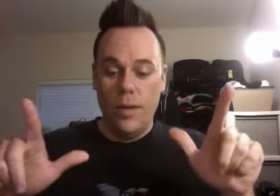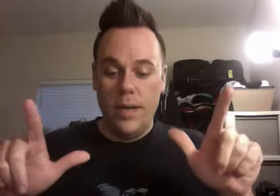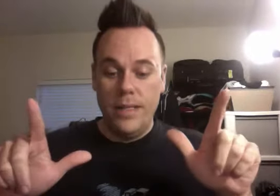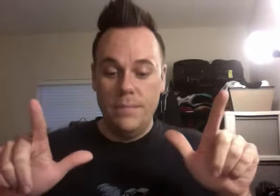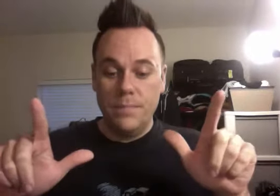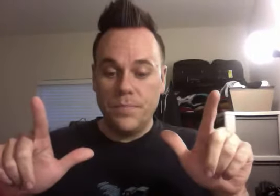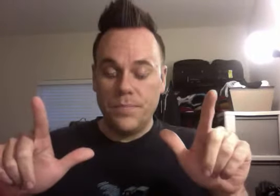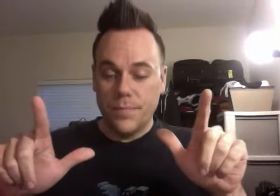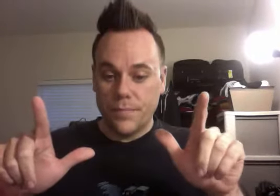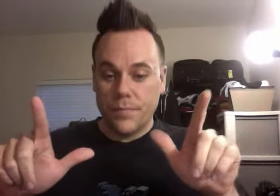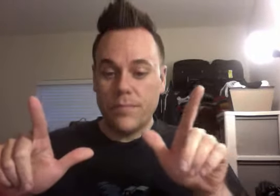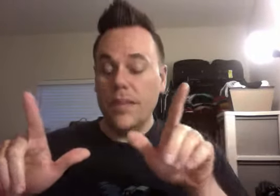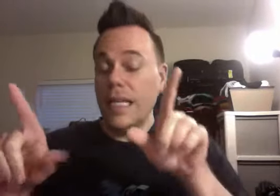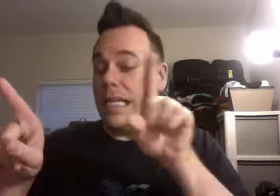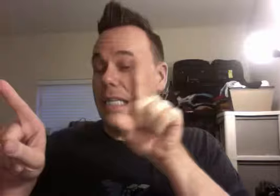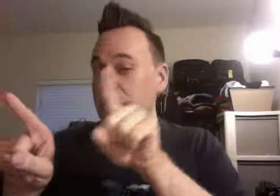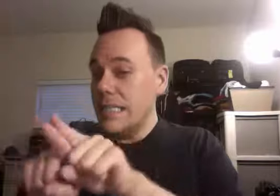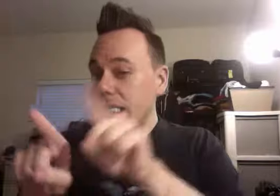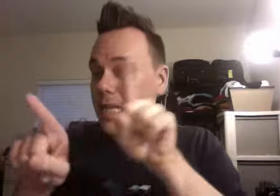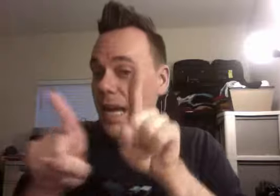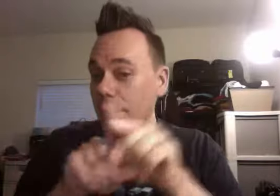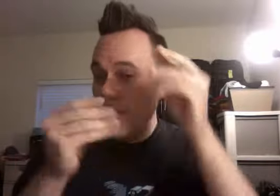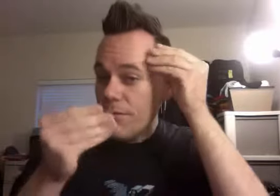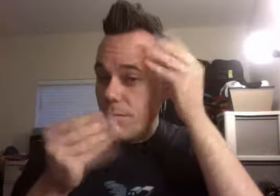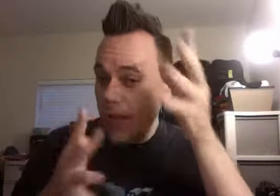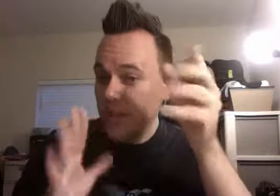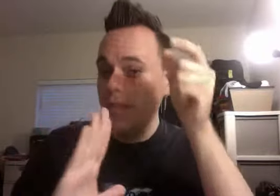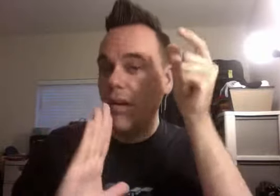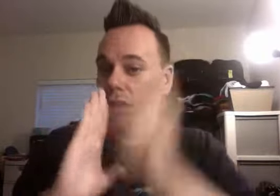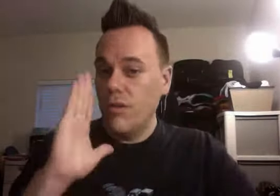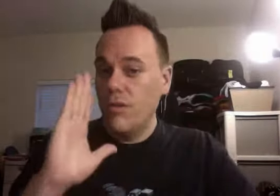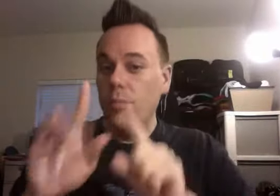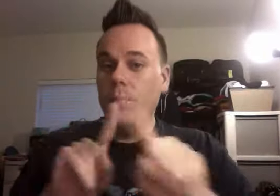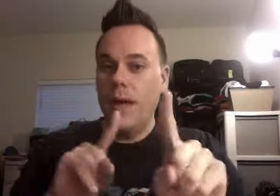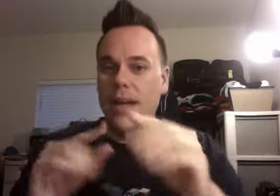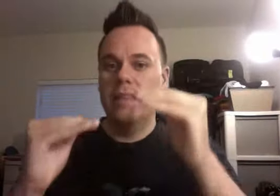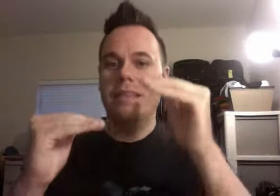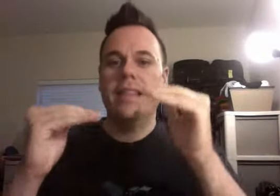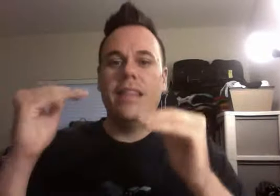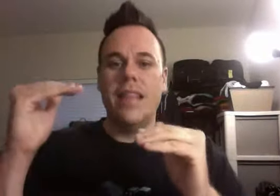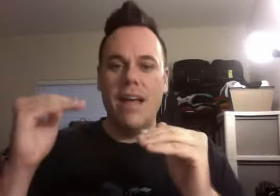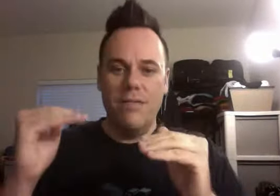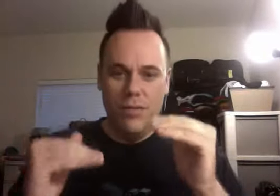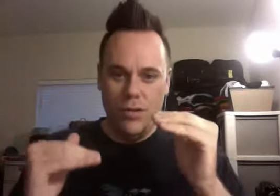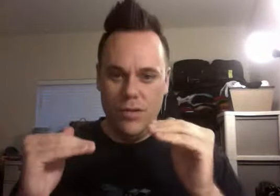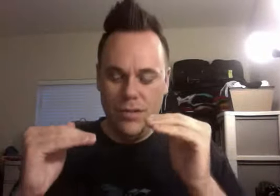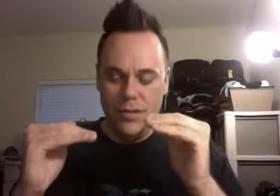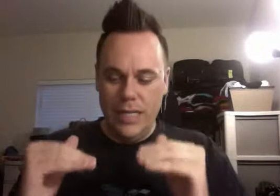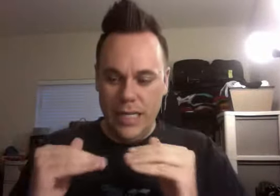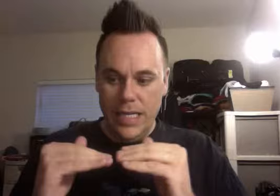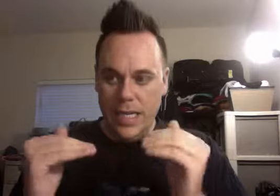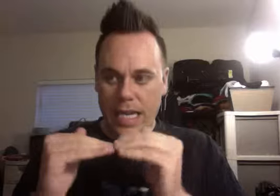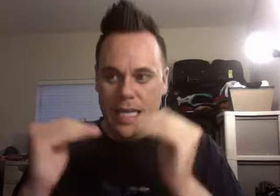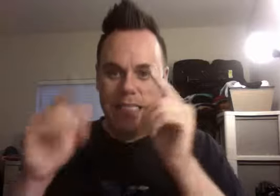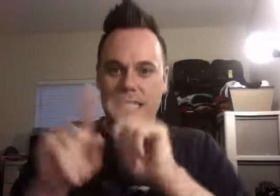it. It's the same information in the article, but the level is